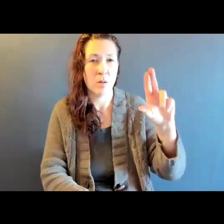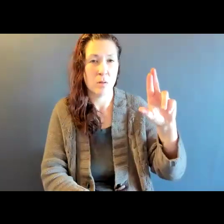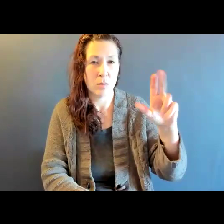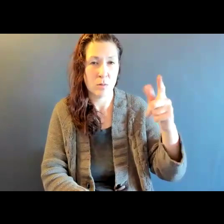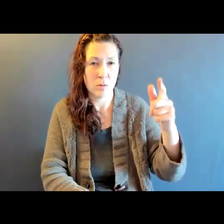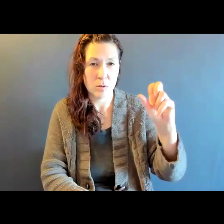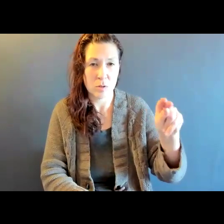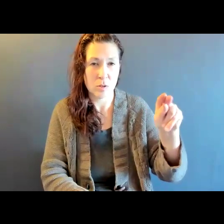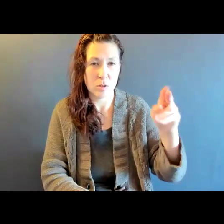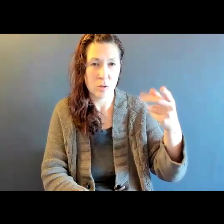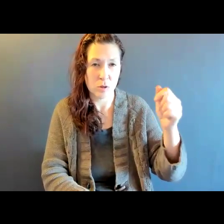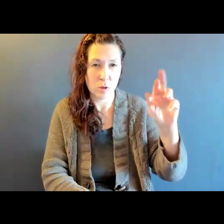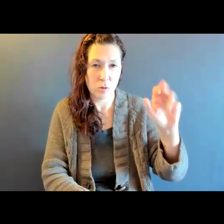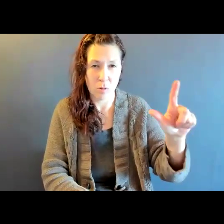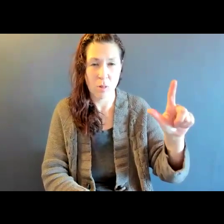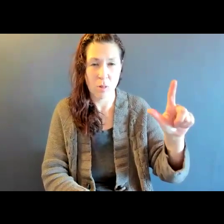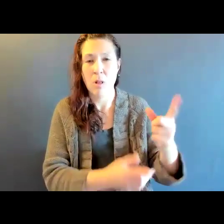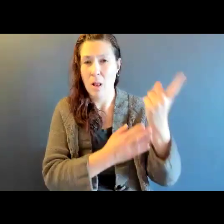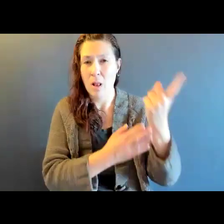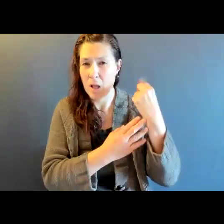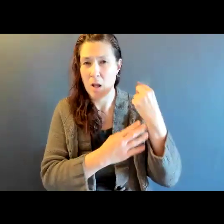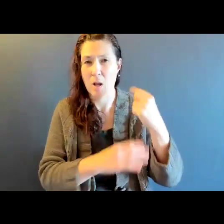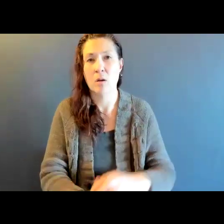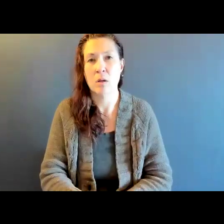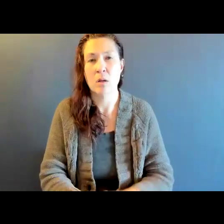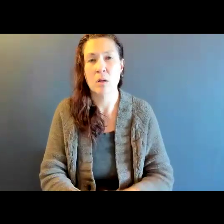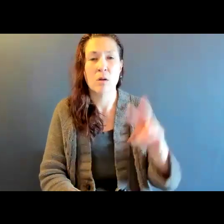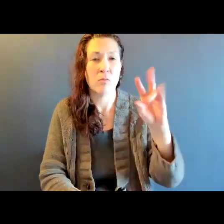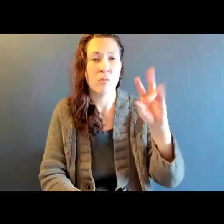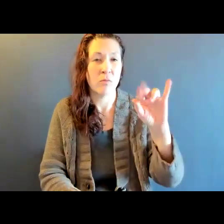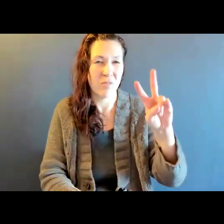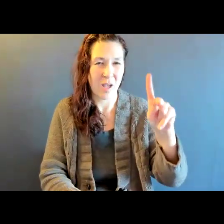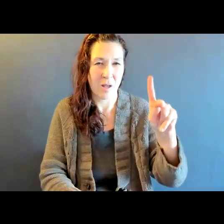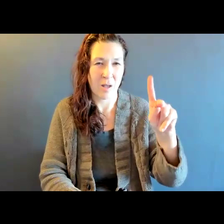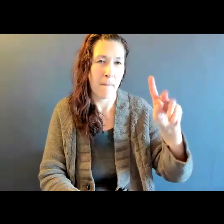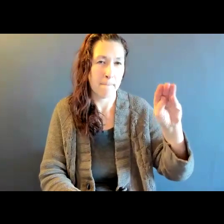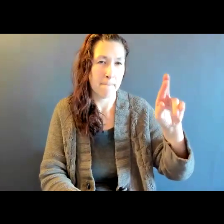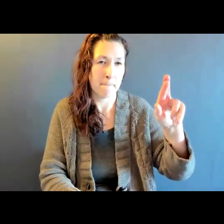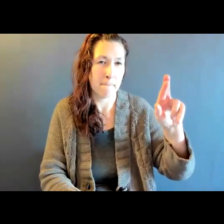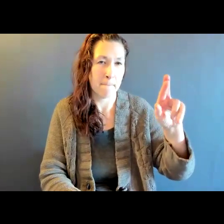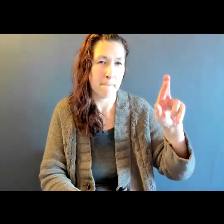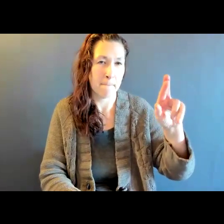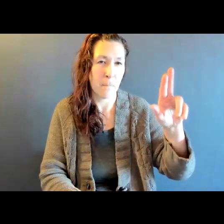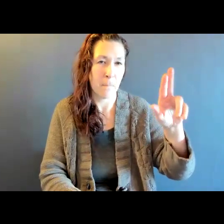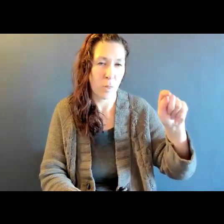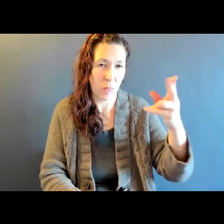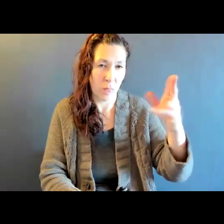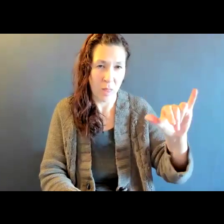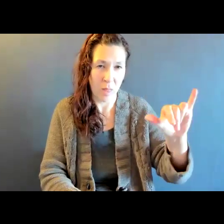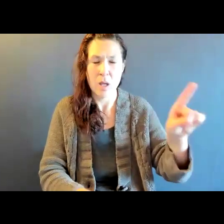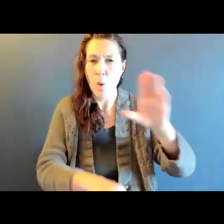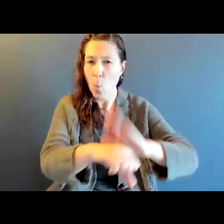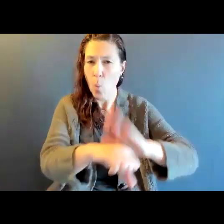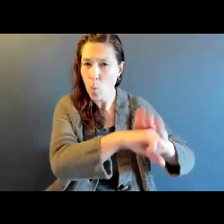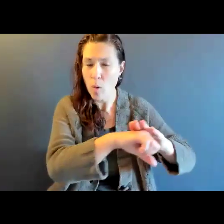the Surgeon General of the United States, Mr. Vivek Murthy, issued a new warning about social media and youth mental